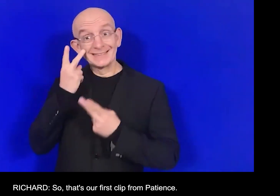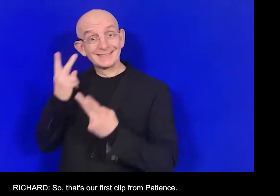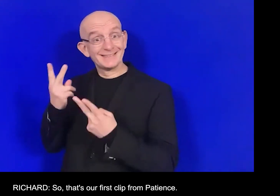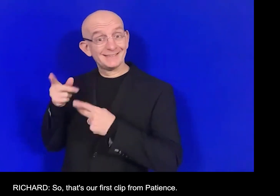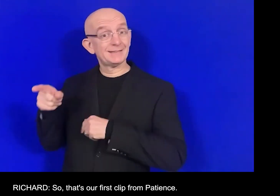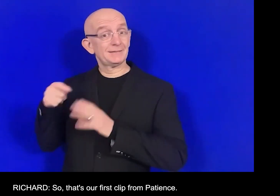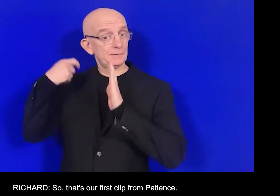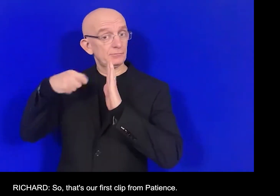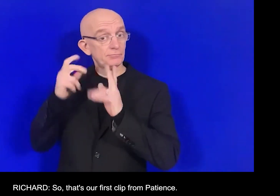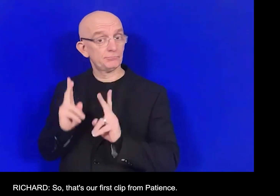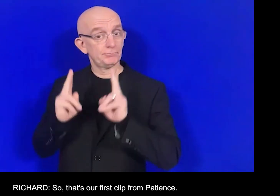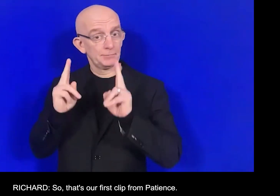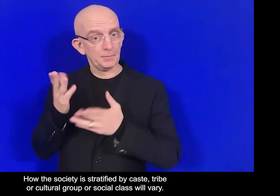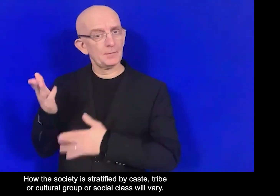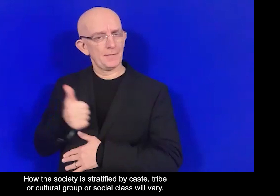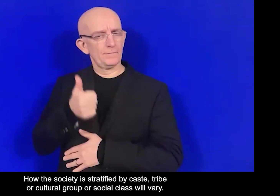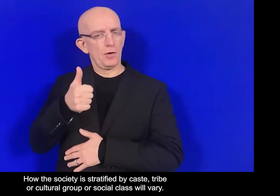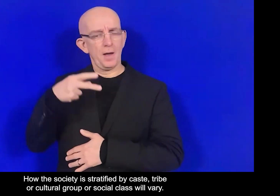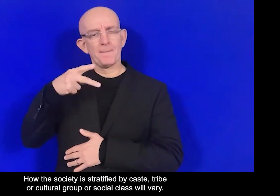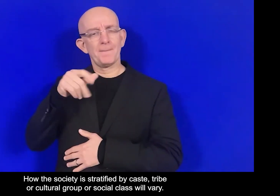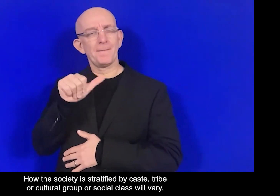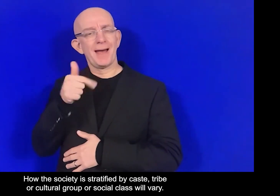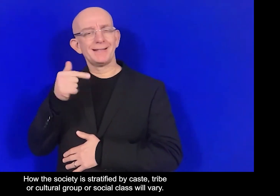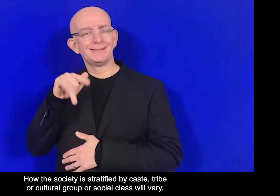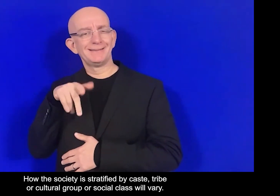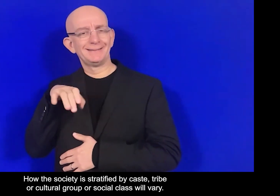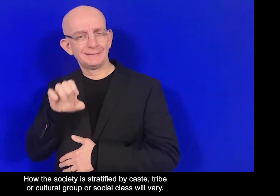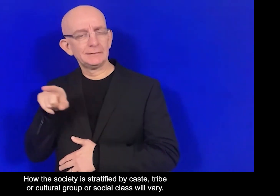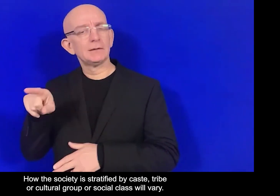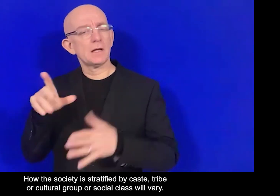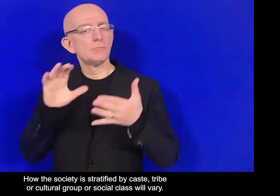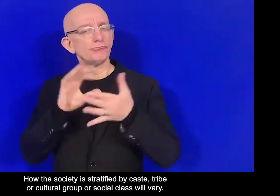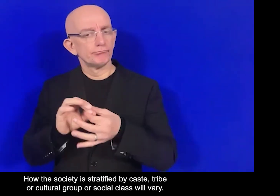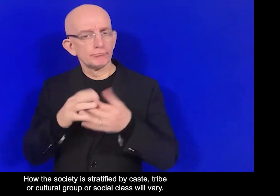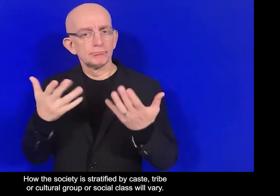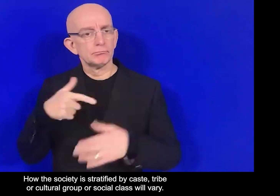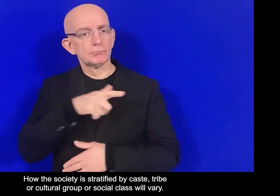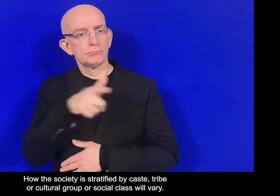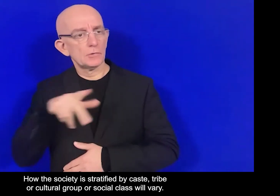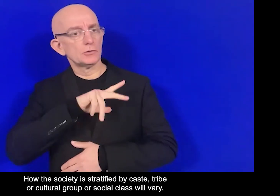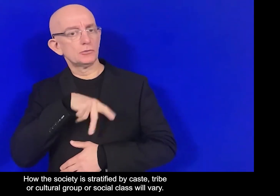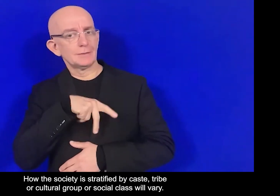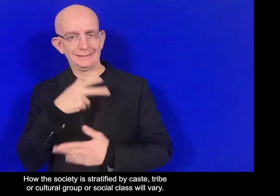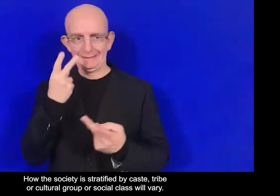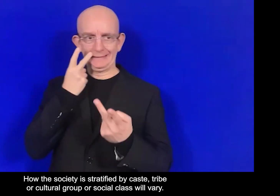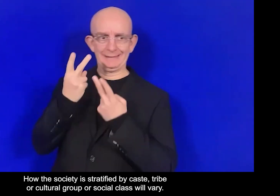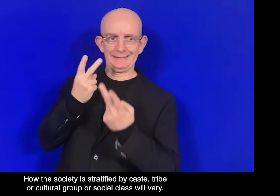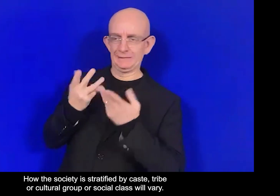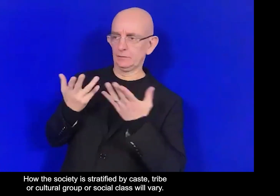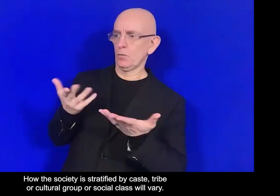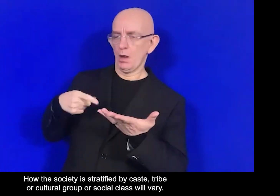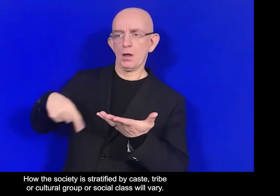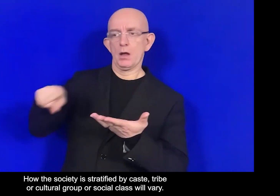that's our first clip from Patience. How the society is stratified by